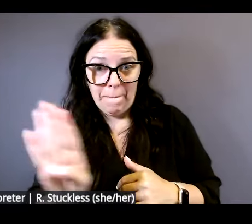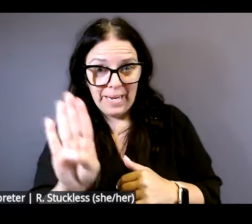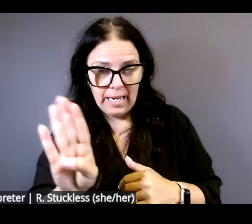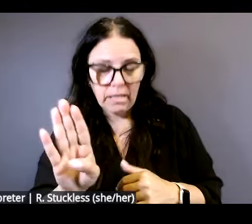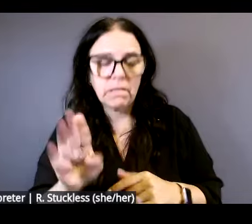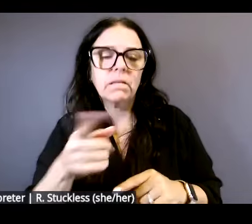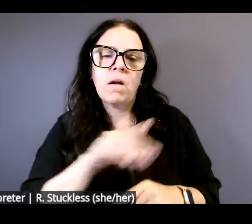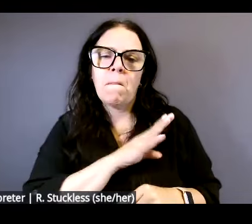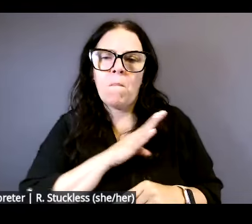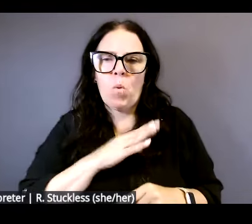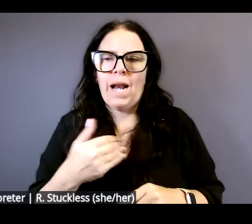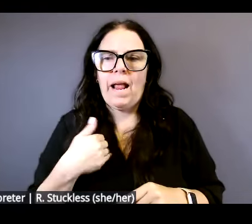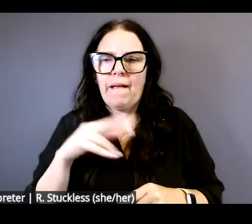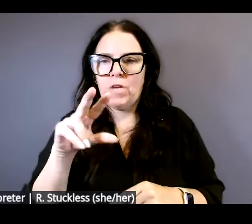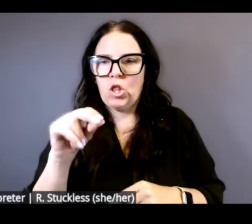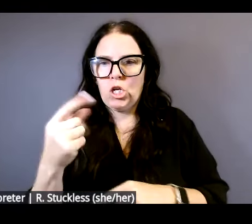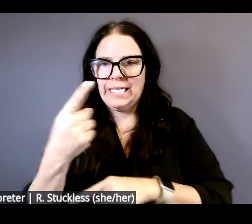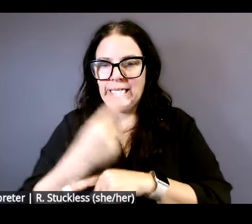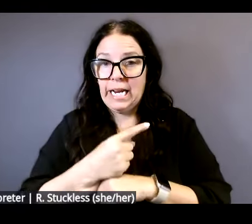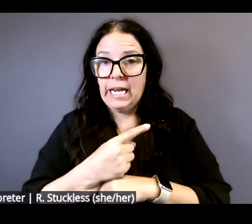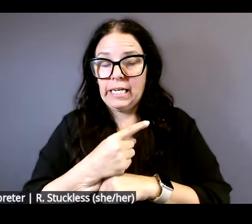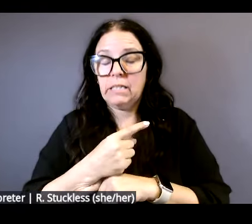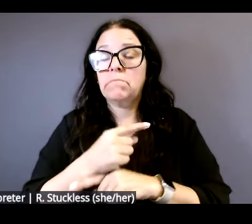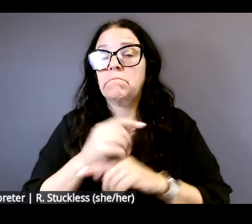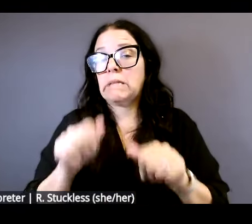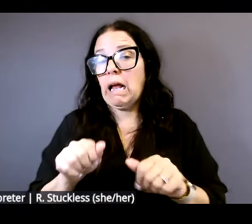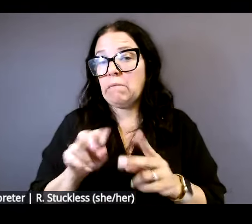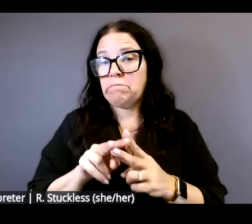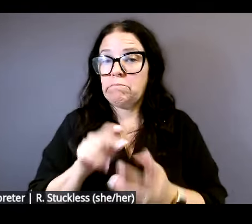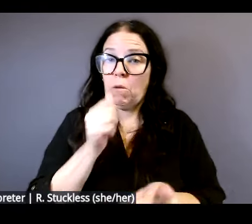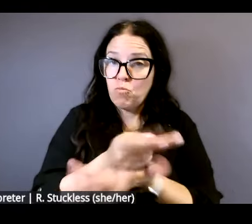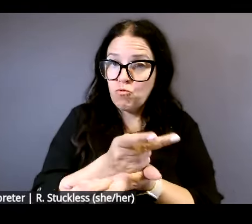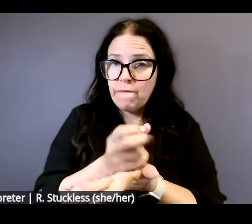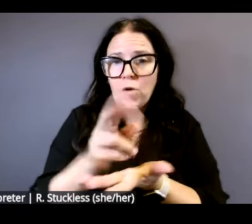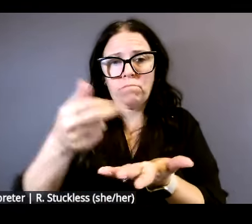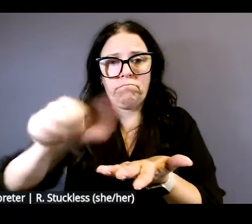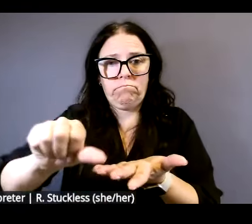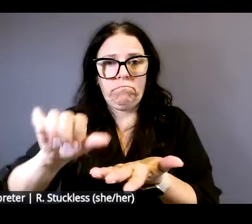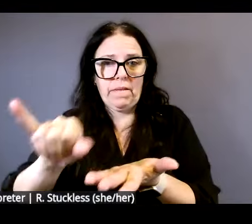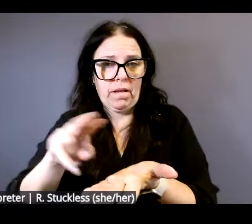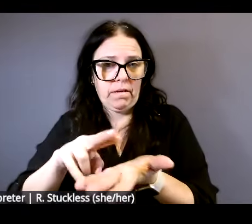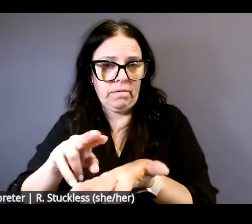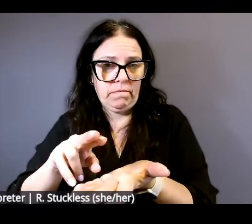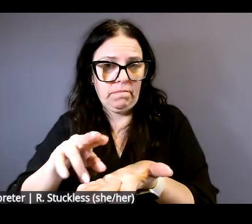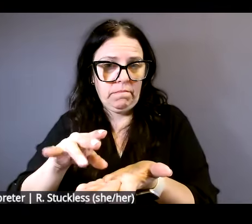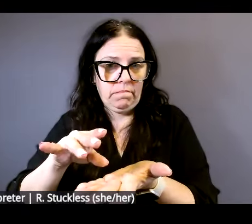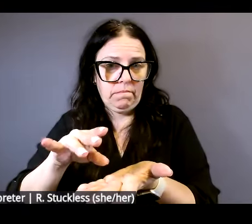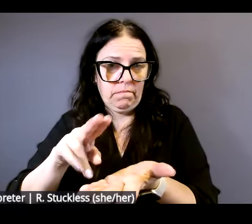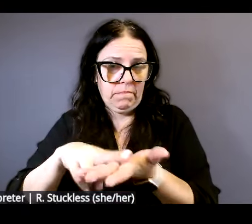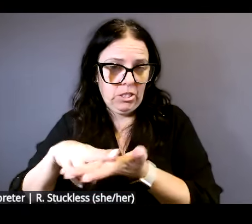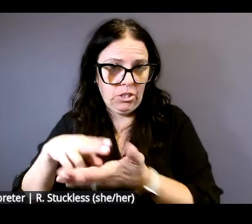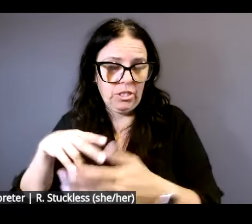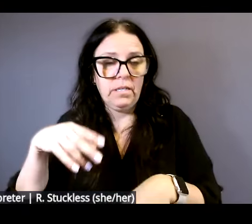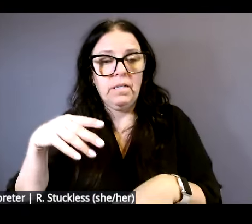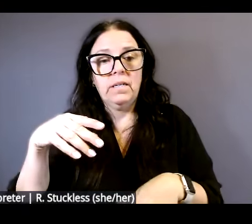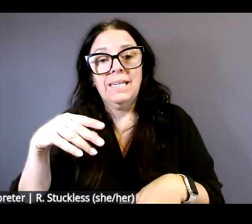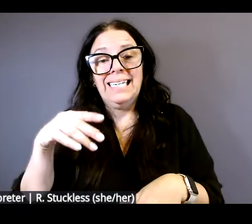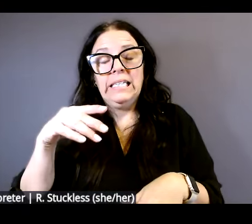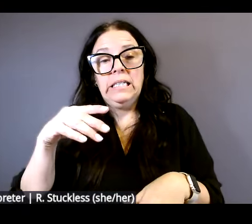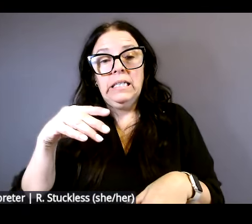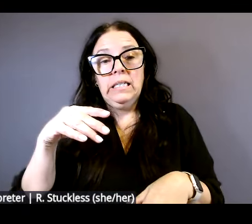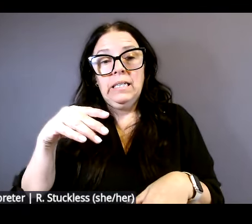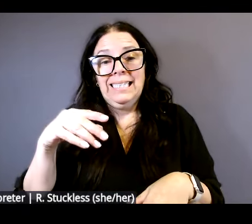to approve or reject. Considering that the most recent version that we've received, the version that is posted now, was